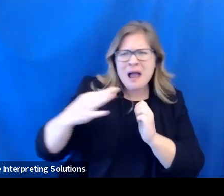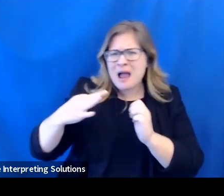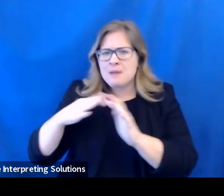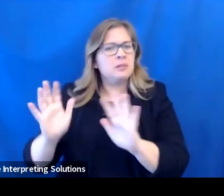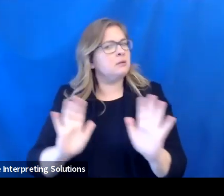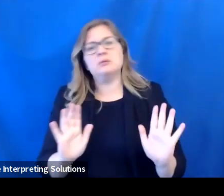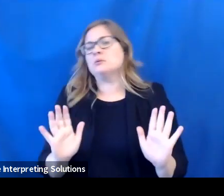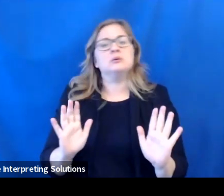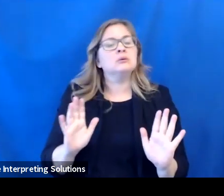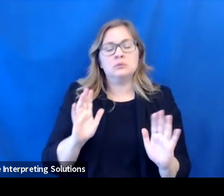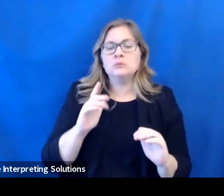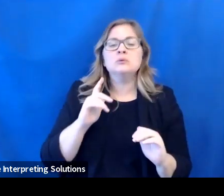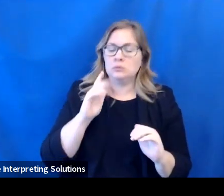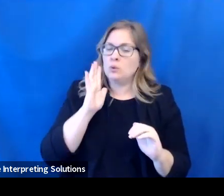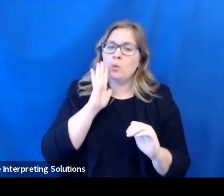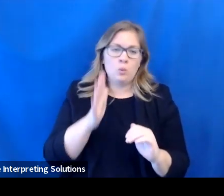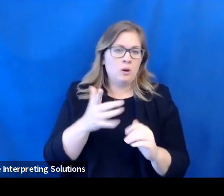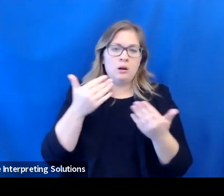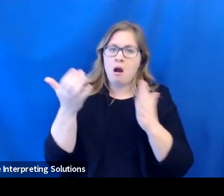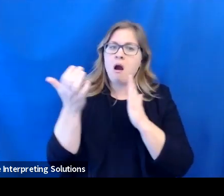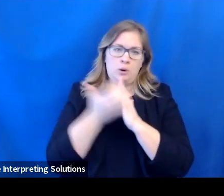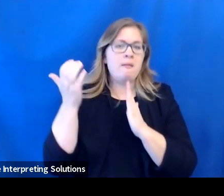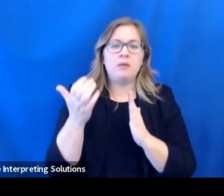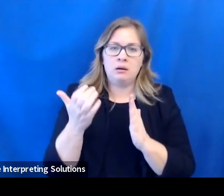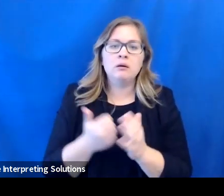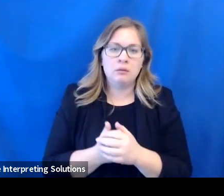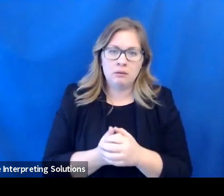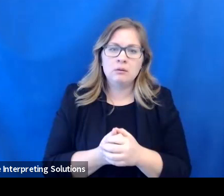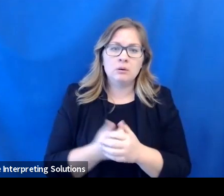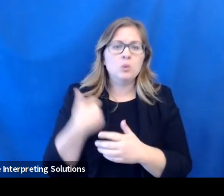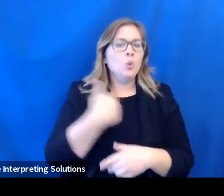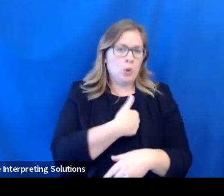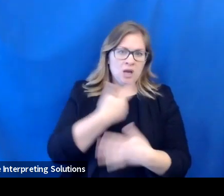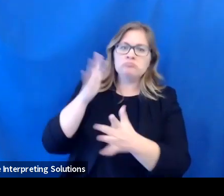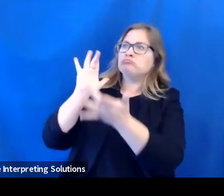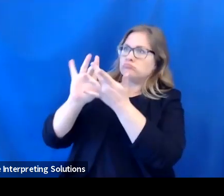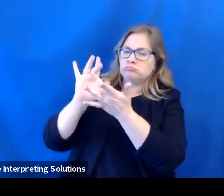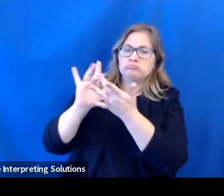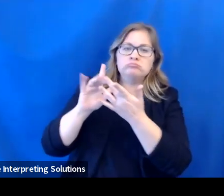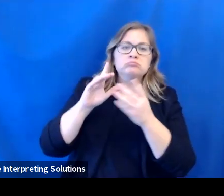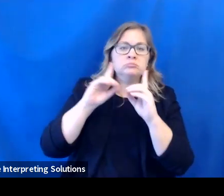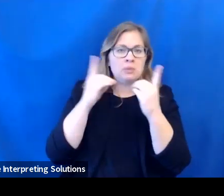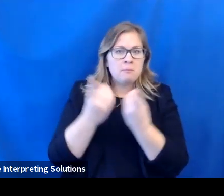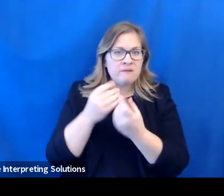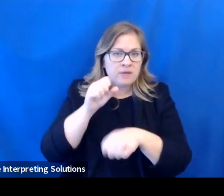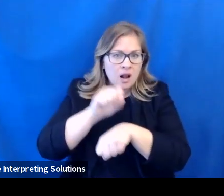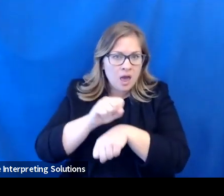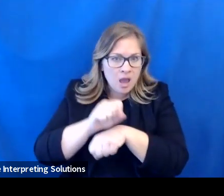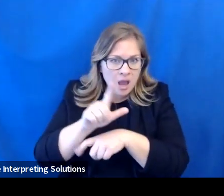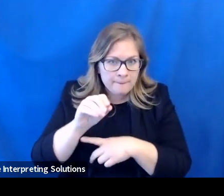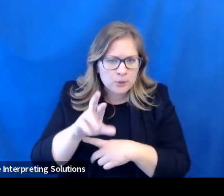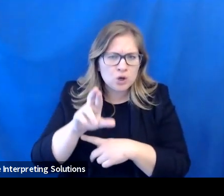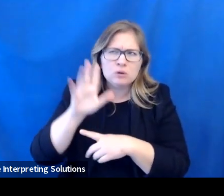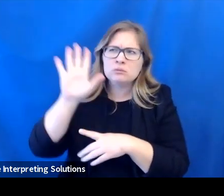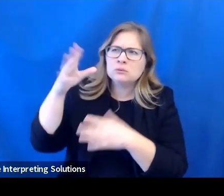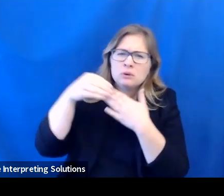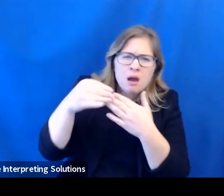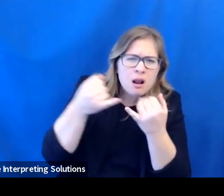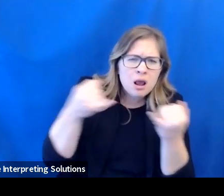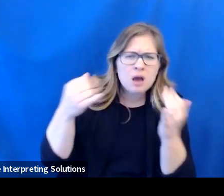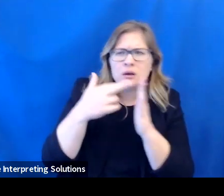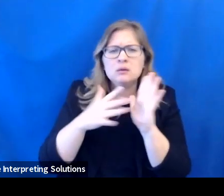Labor to get that guidance. But please rest assured that you're not going to lose days of payment overall, and that you don't have to do anything extra to